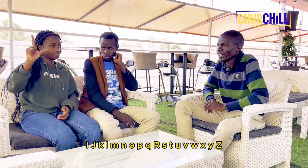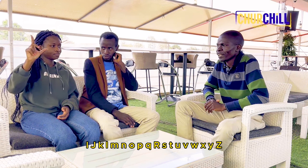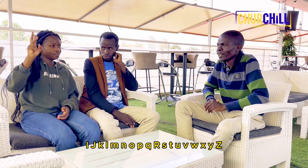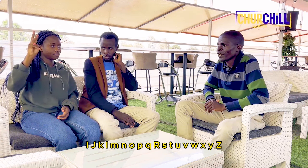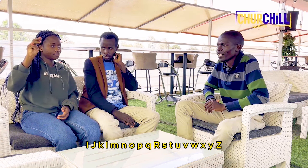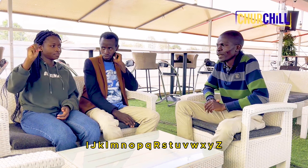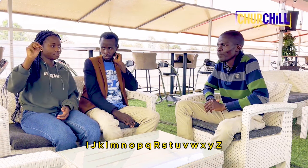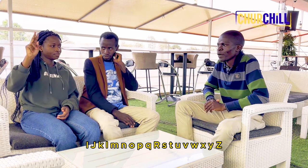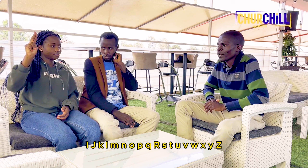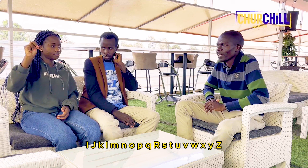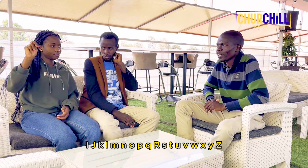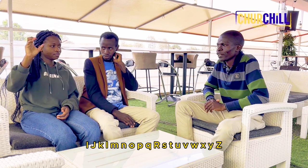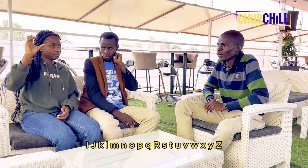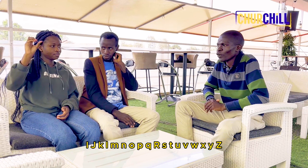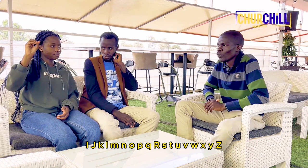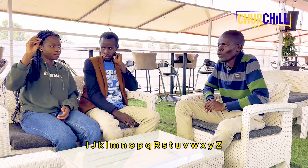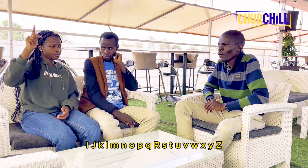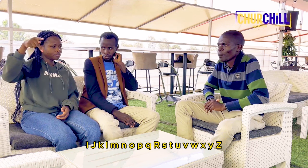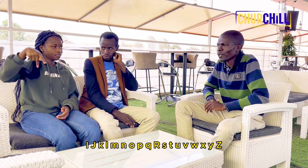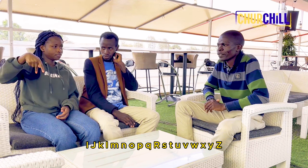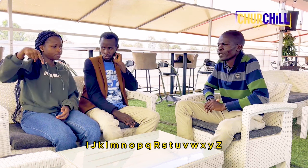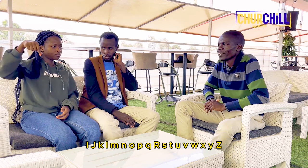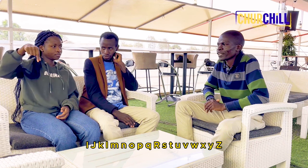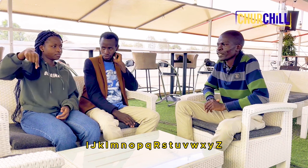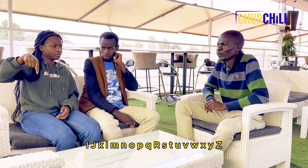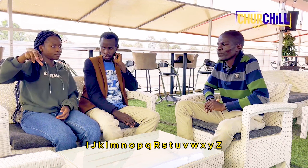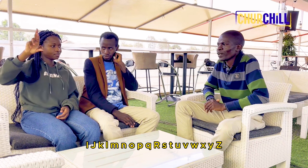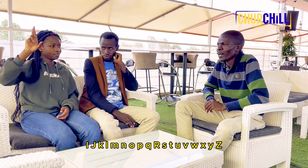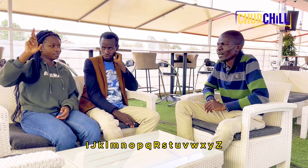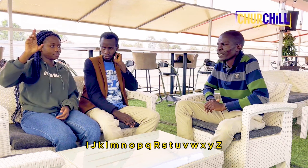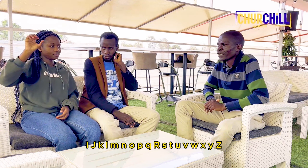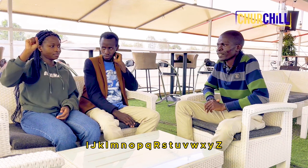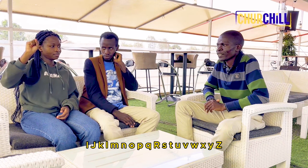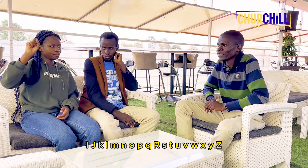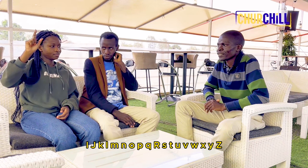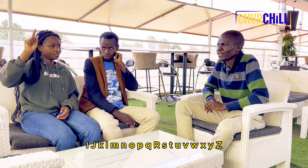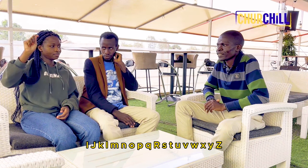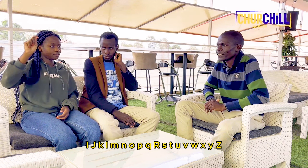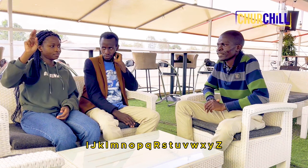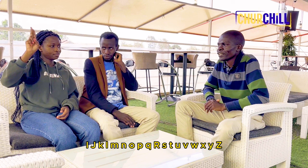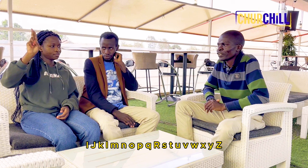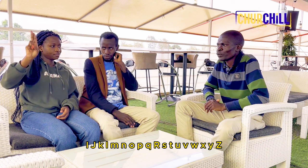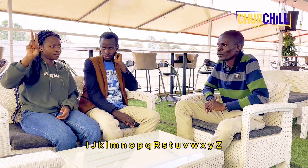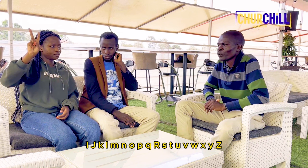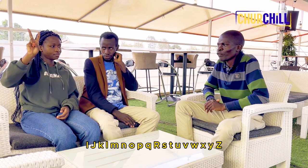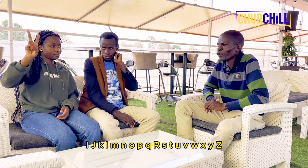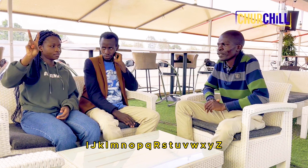L, M, N, O, P, Q, R, S, T, U, V,